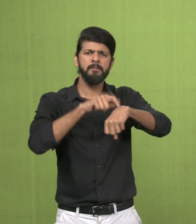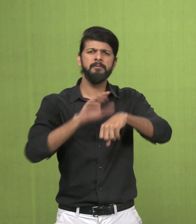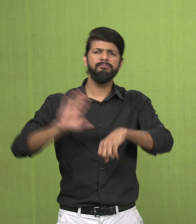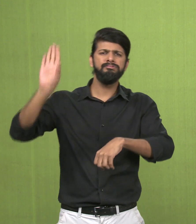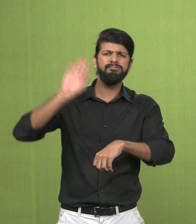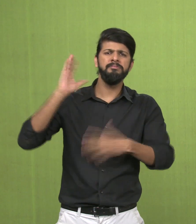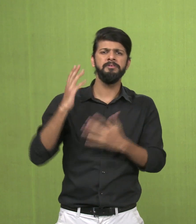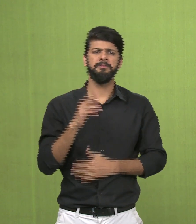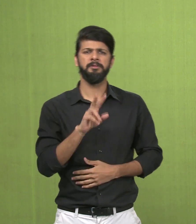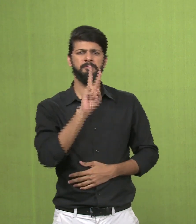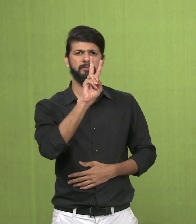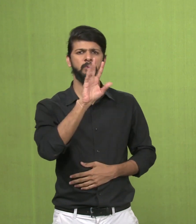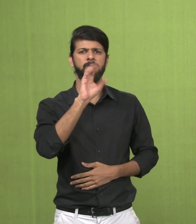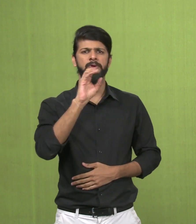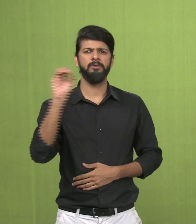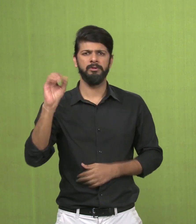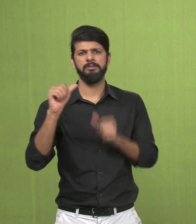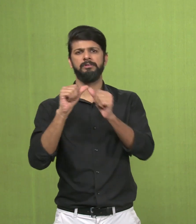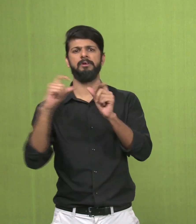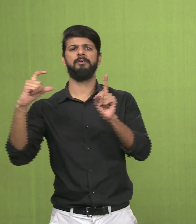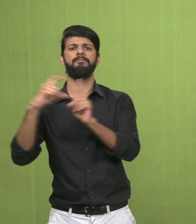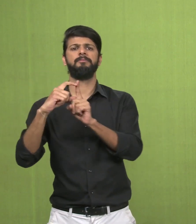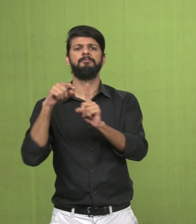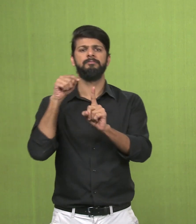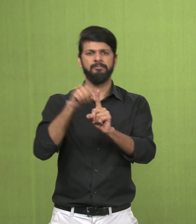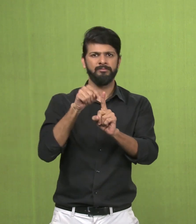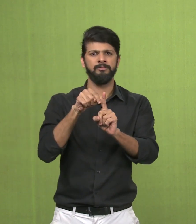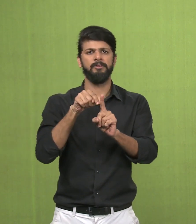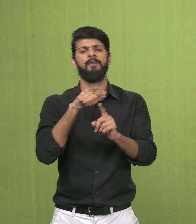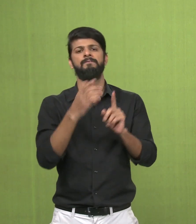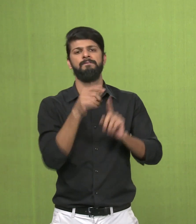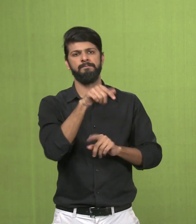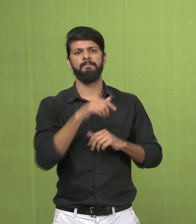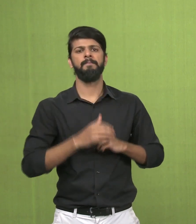The period of the sculpture is the 2nd century AD.